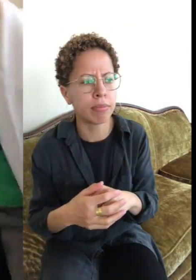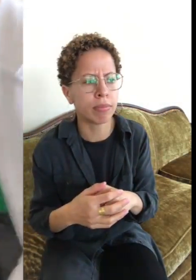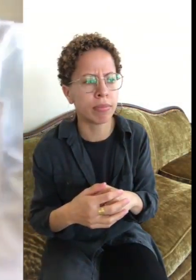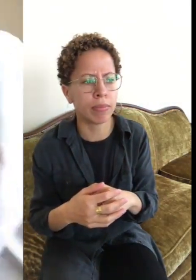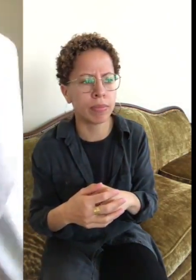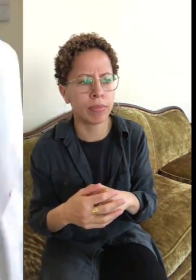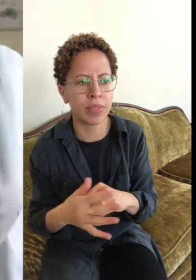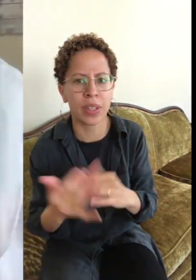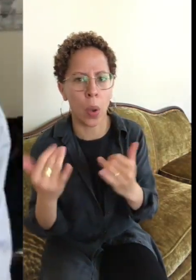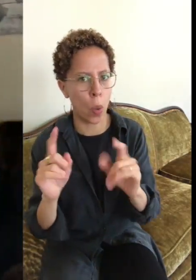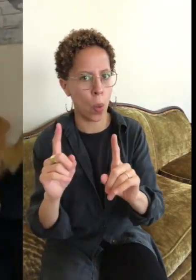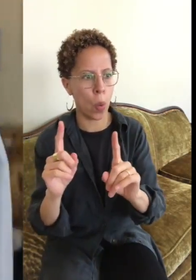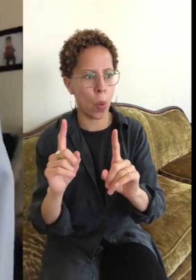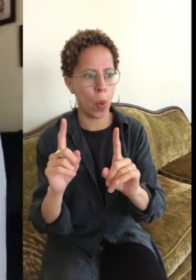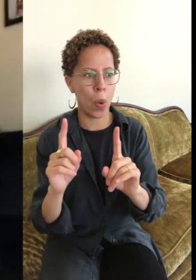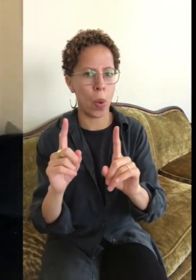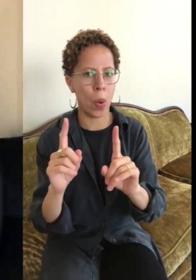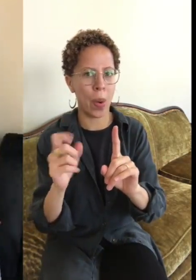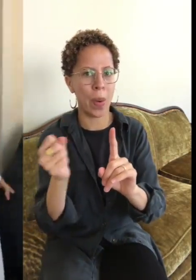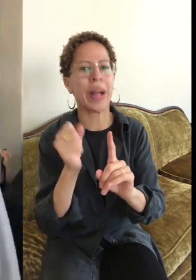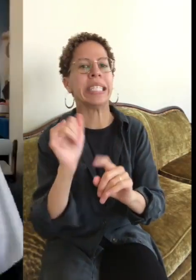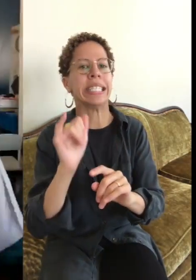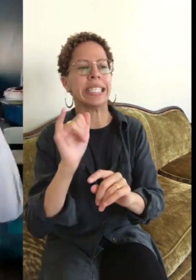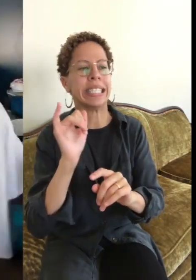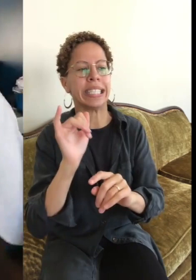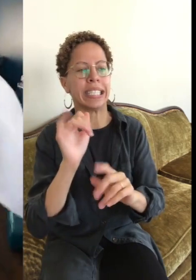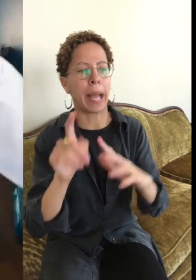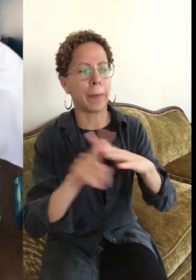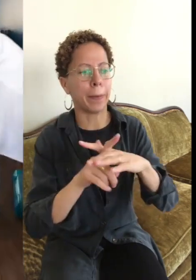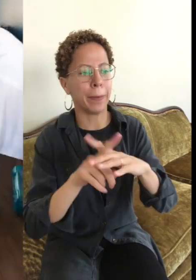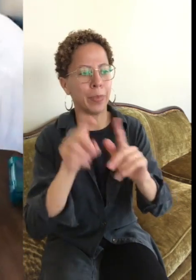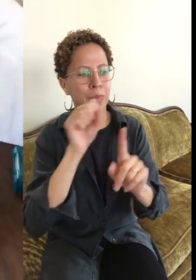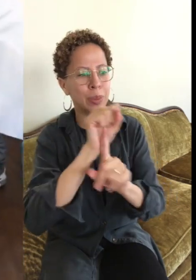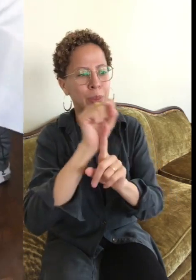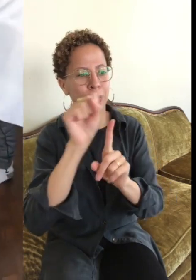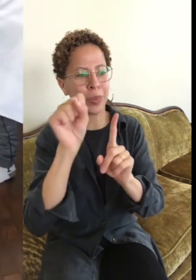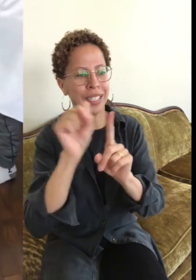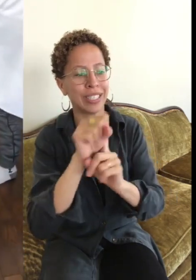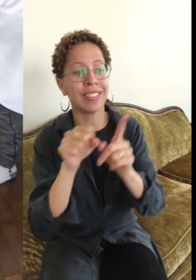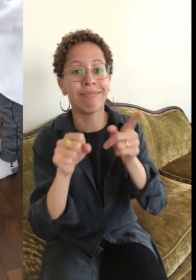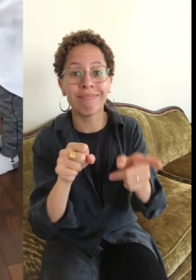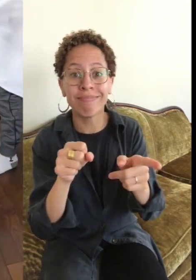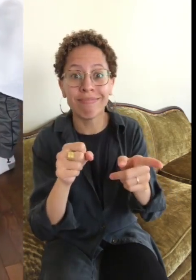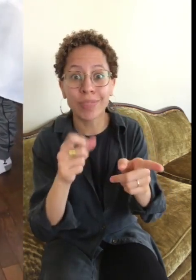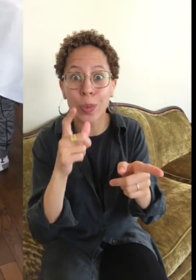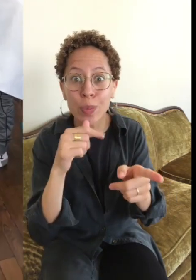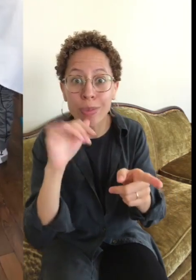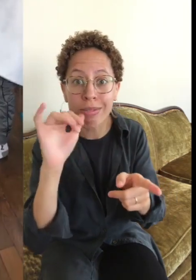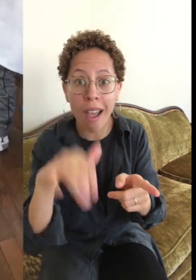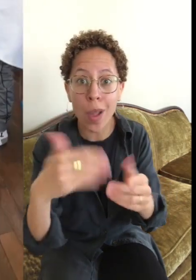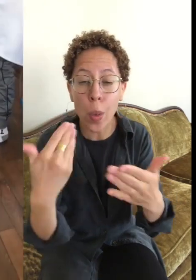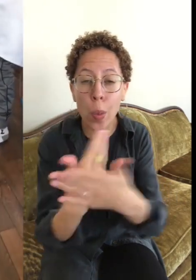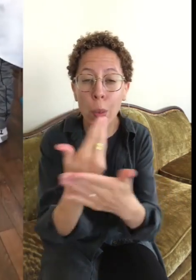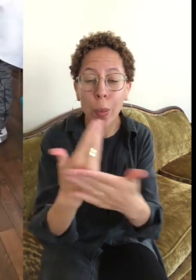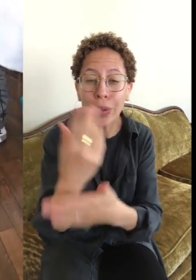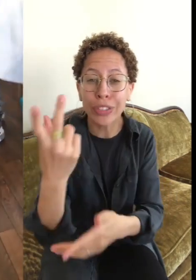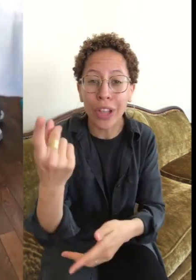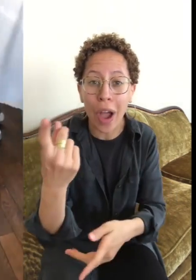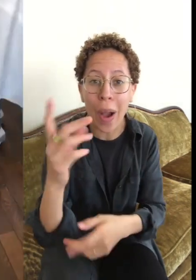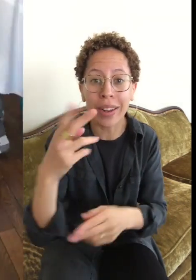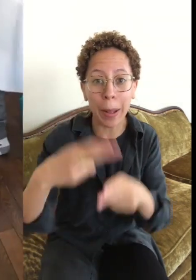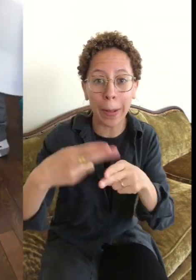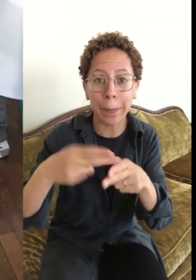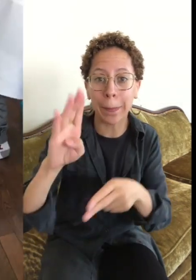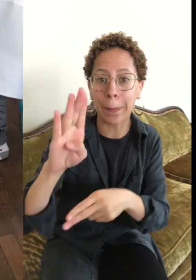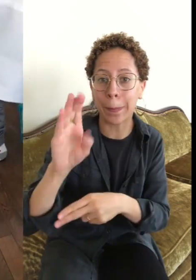Okay, hang on. We have a situation happening here. We have Simon's brand new pup, Bond,